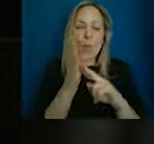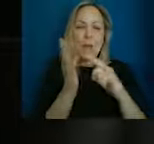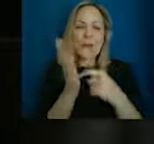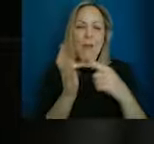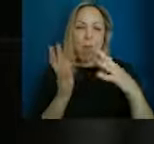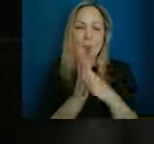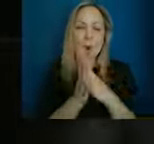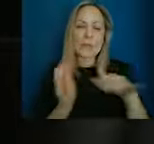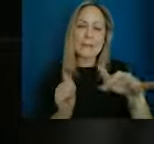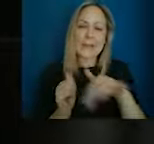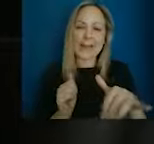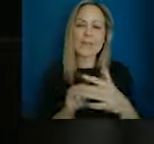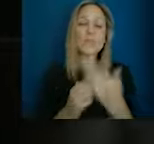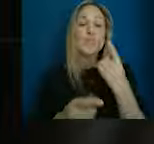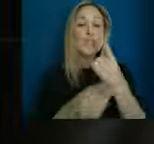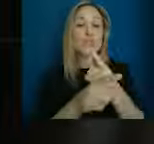would use.